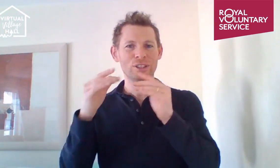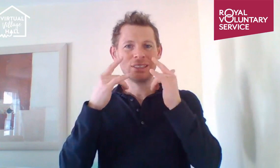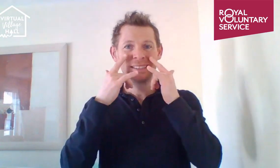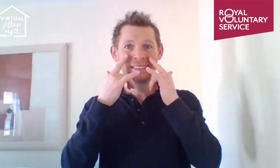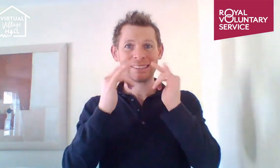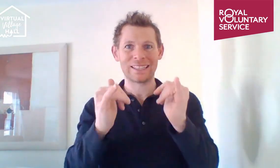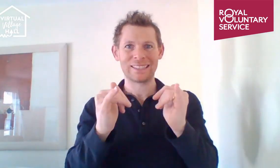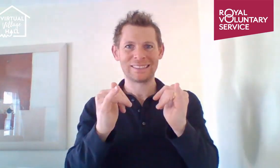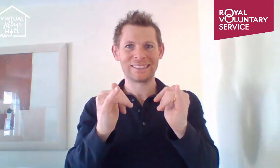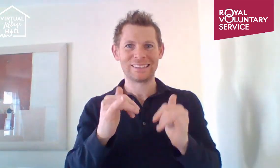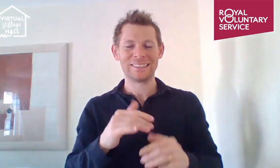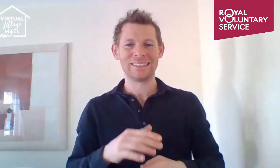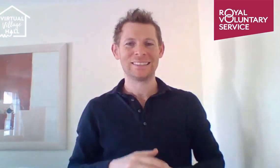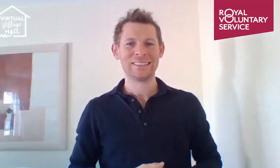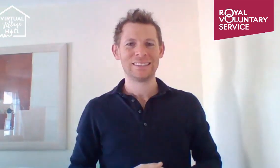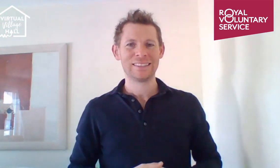transfer test.